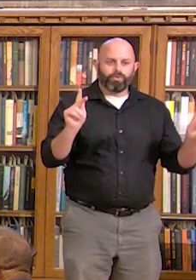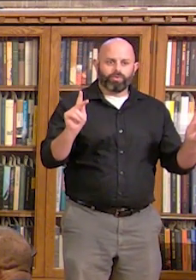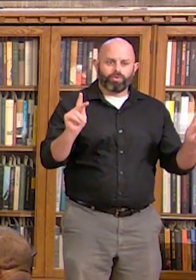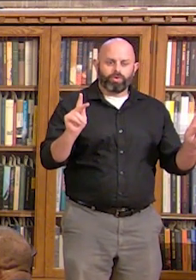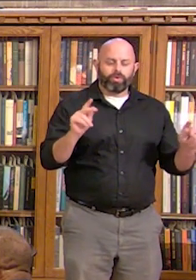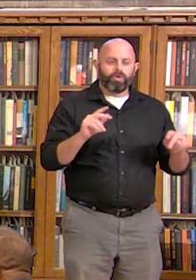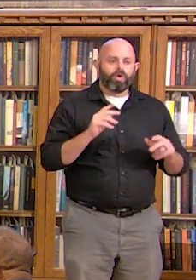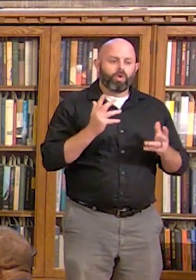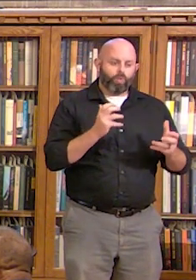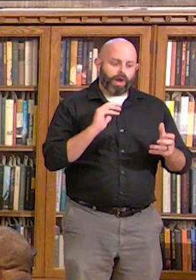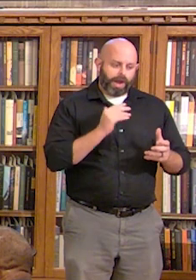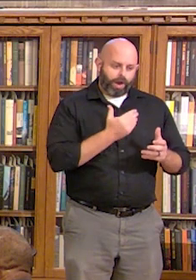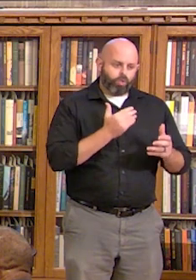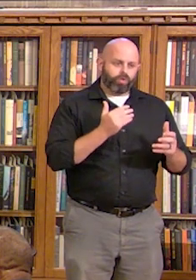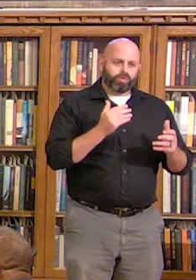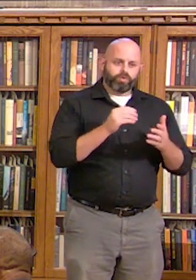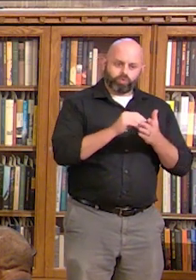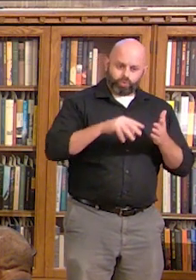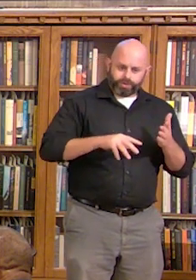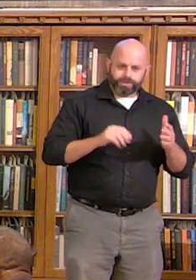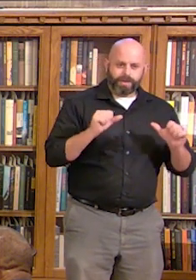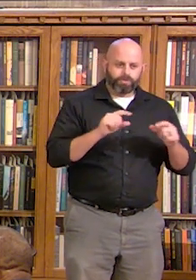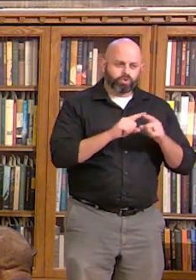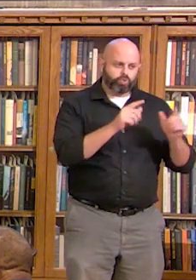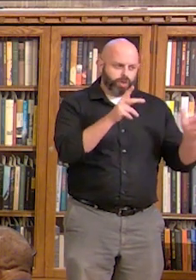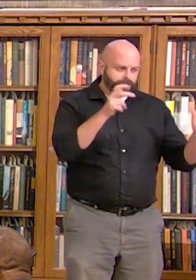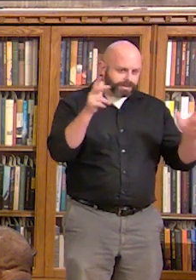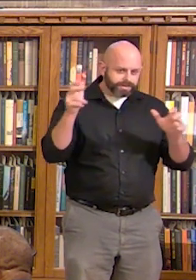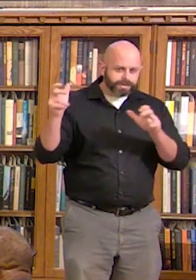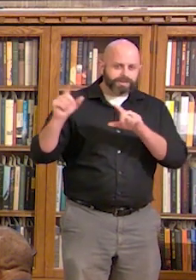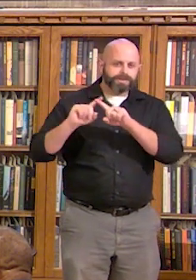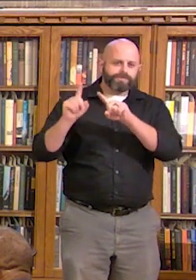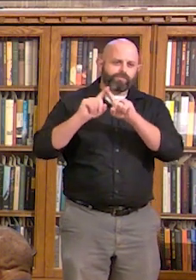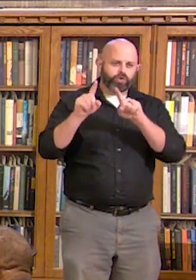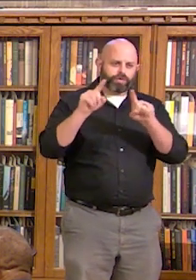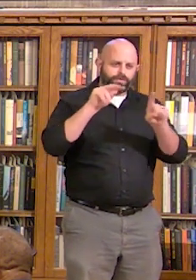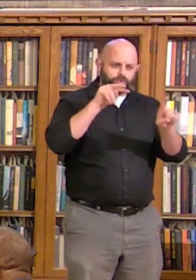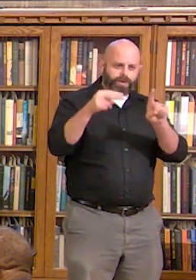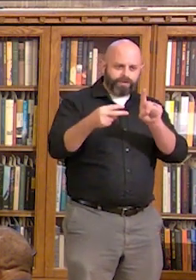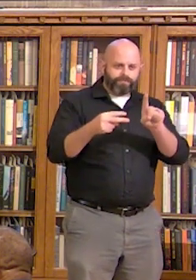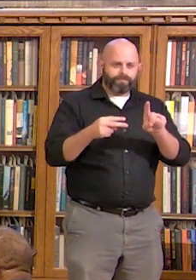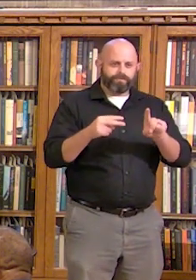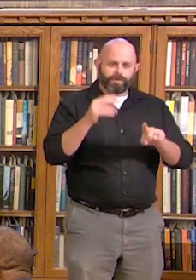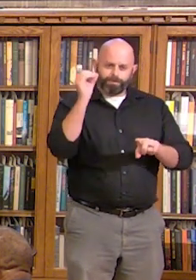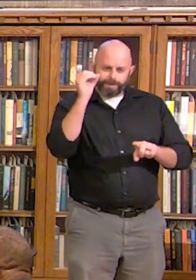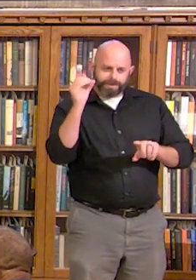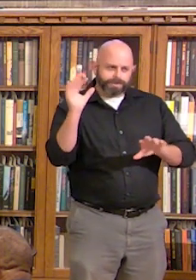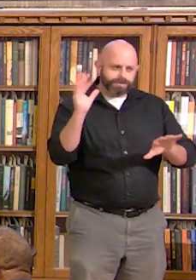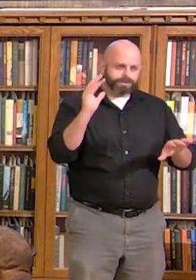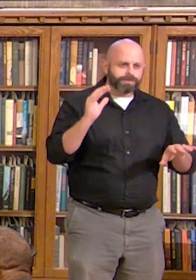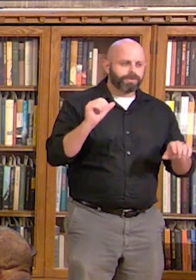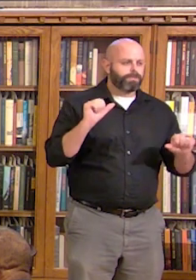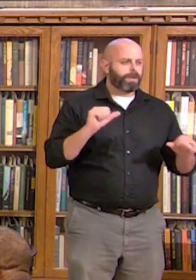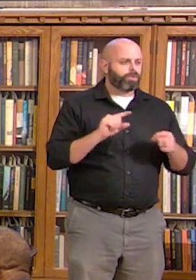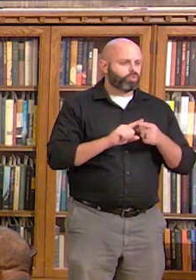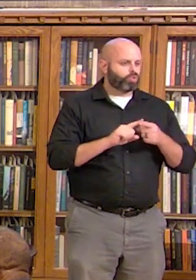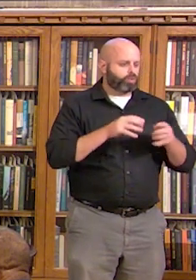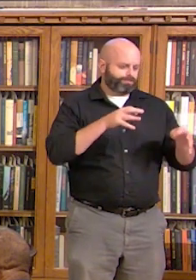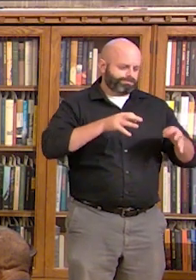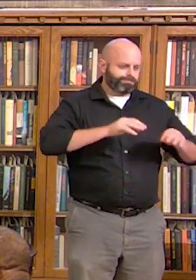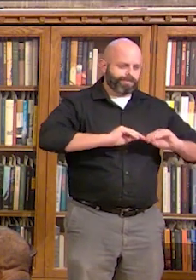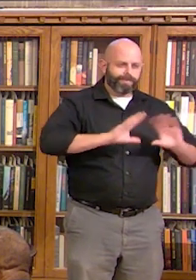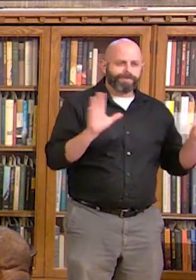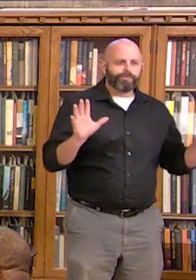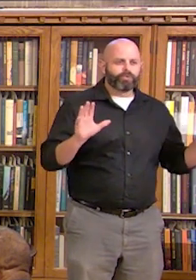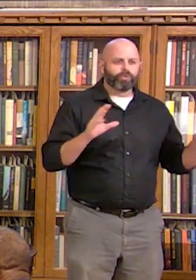want our students to be able to listen to different points of view and be able to be clear